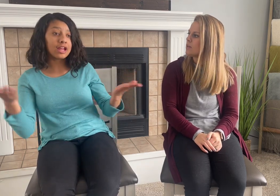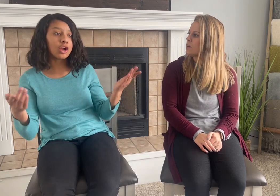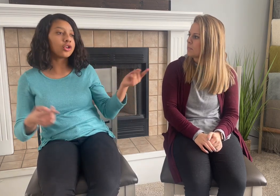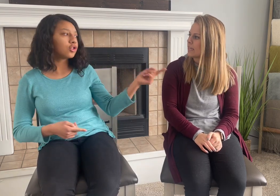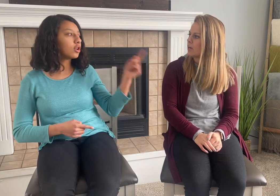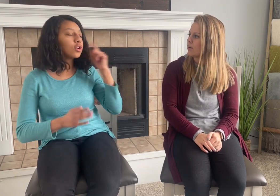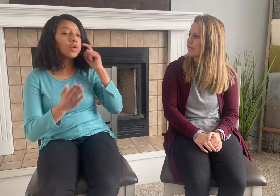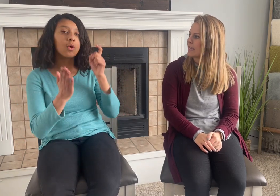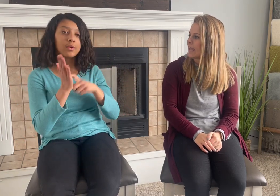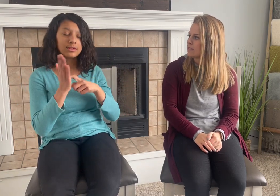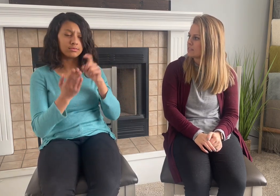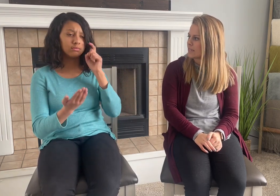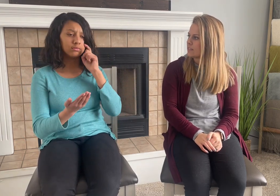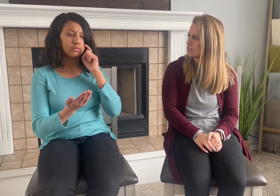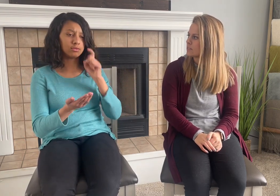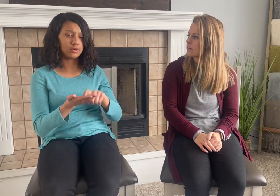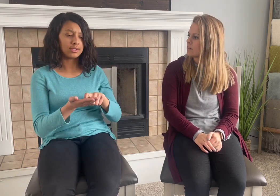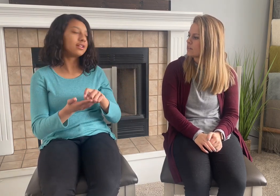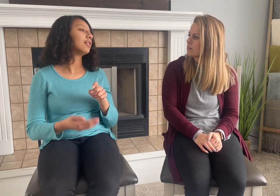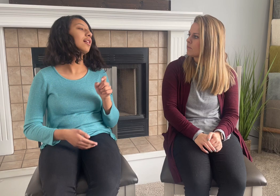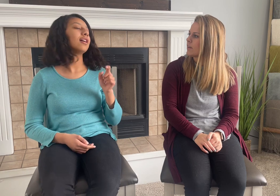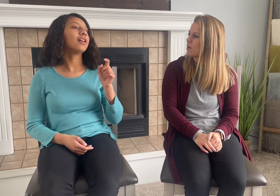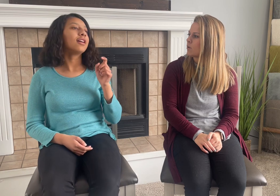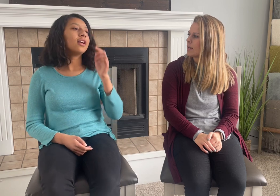But here in Kansas, we notice